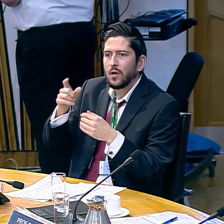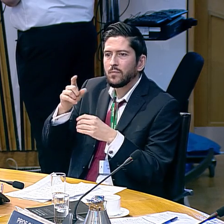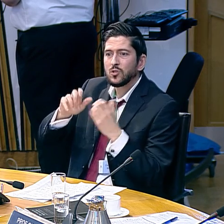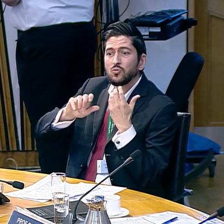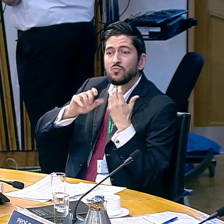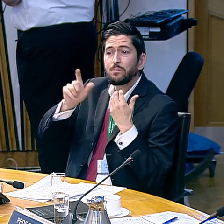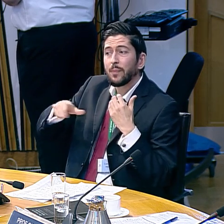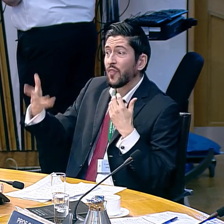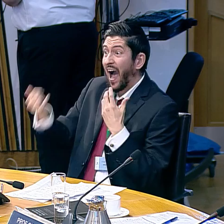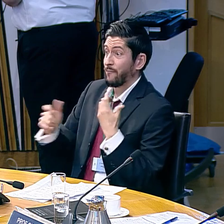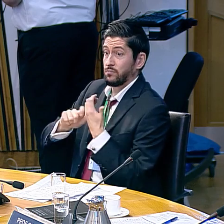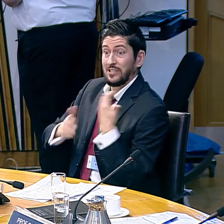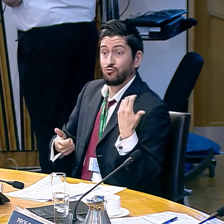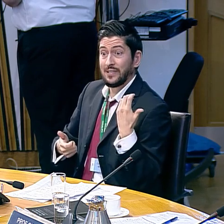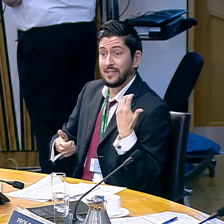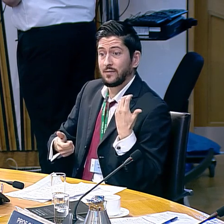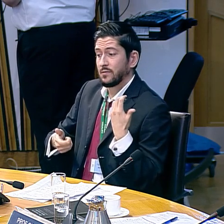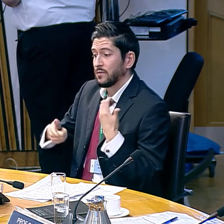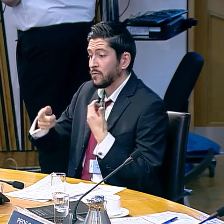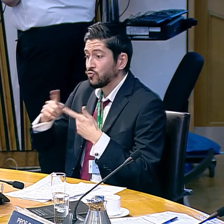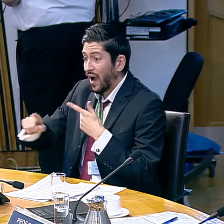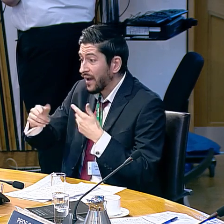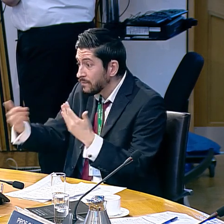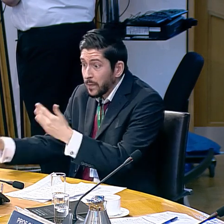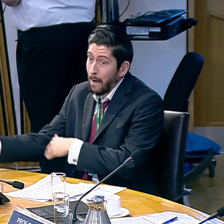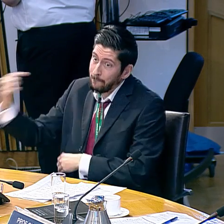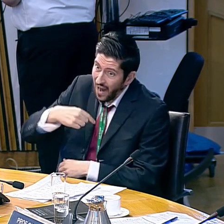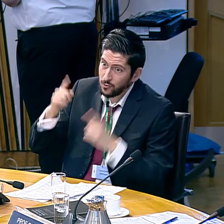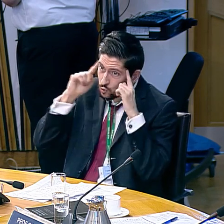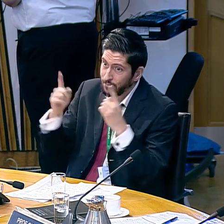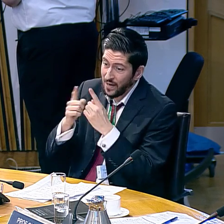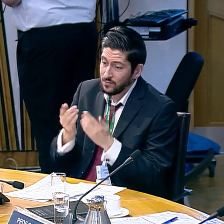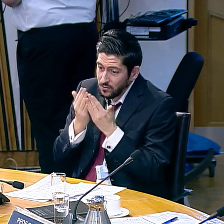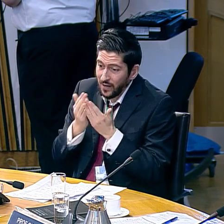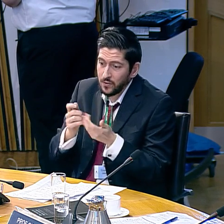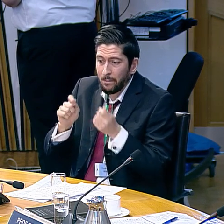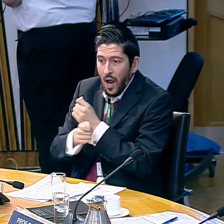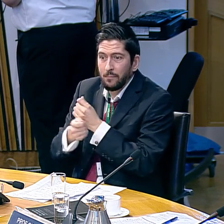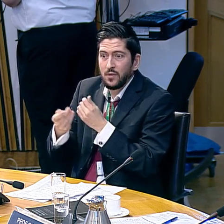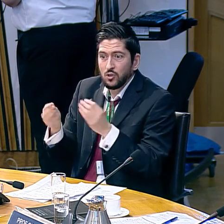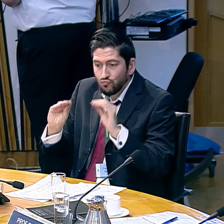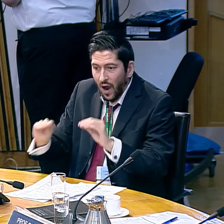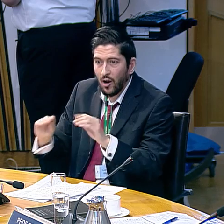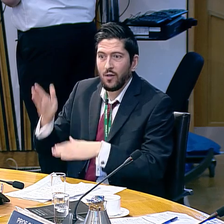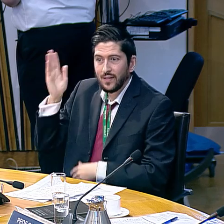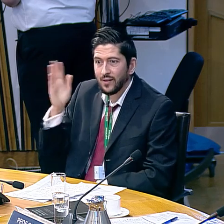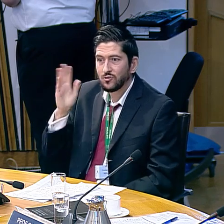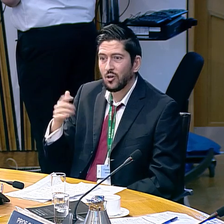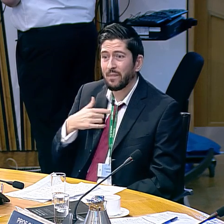or encourage more deaf staff, encourage disabled and deaf people who have degrees to come back to university and become